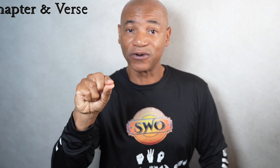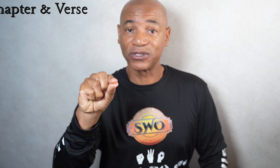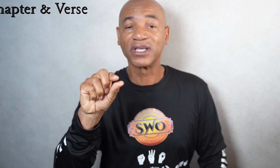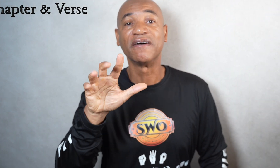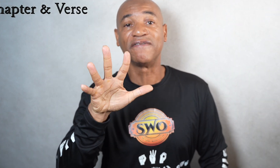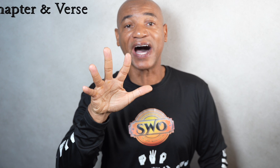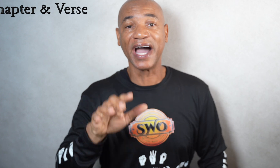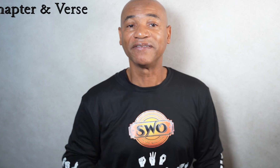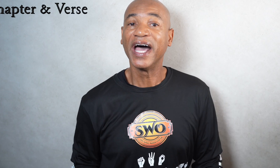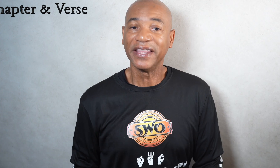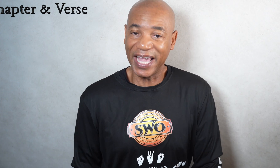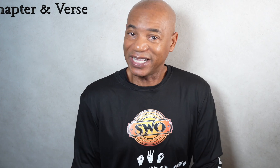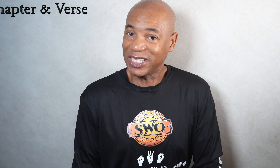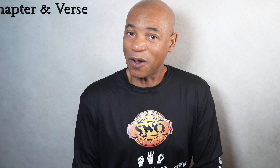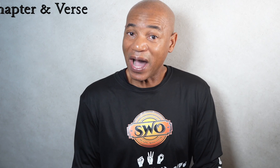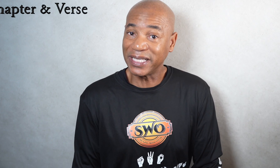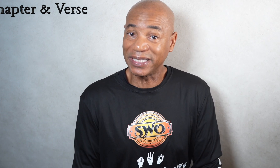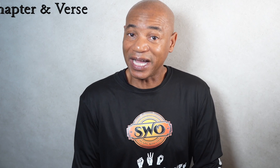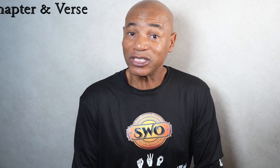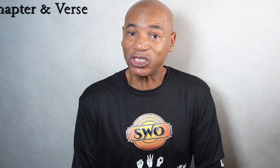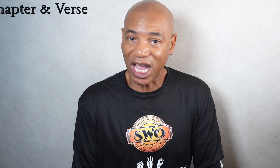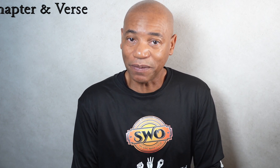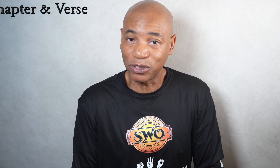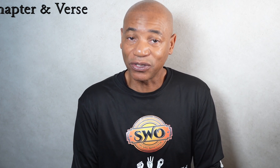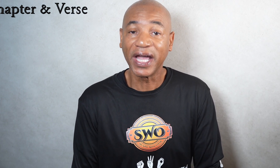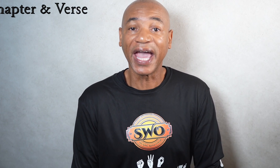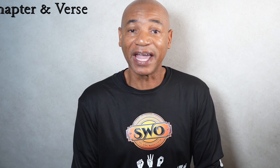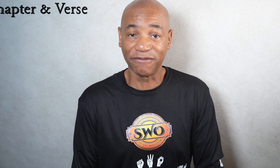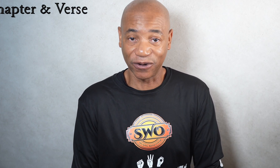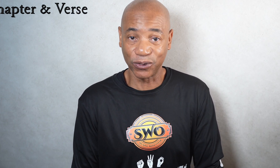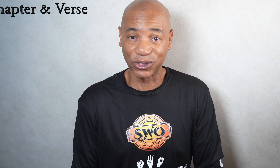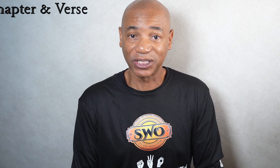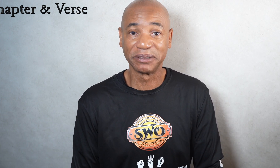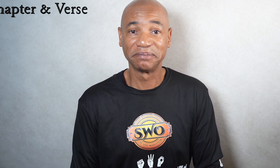verse 5. That is how I sign chapter and verse.